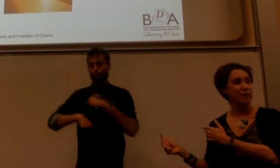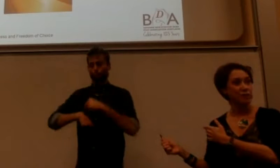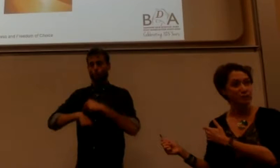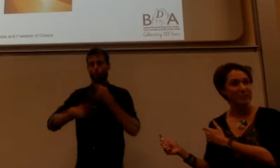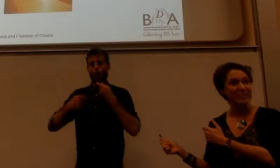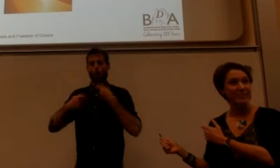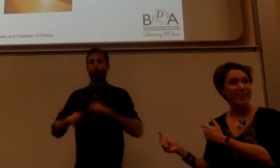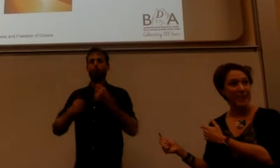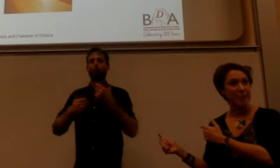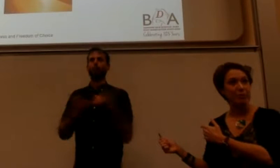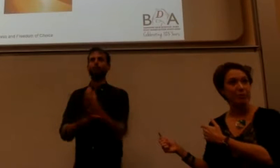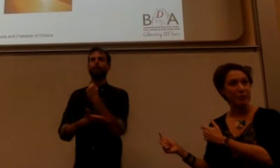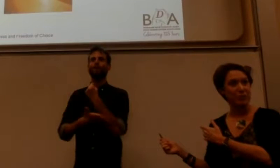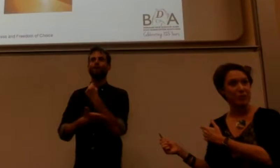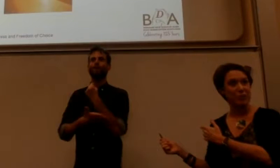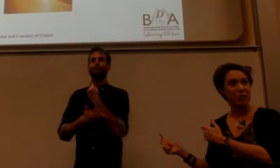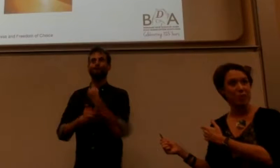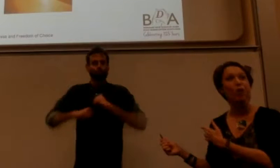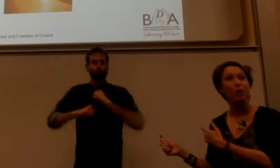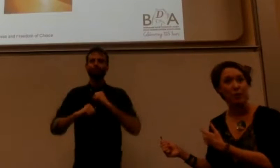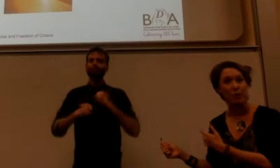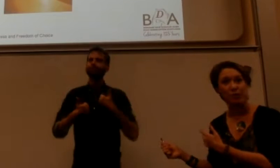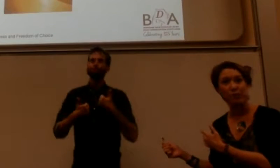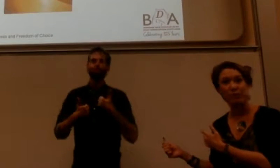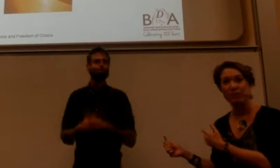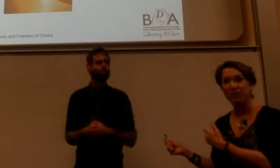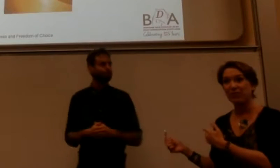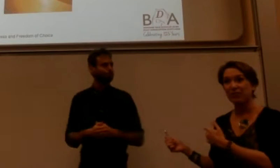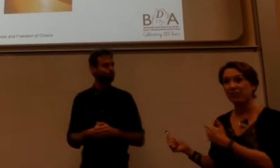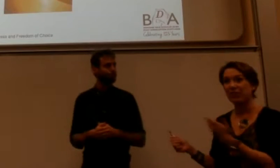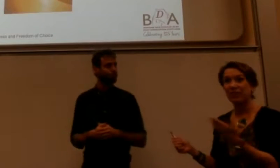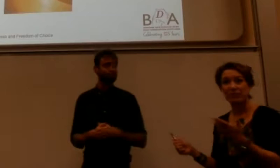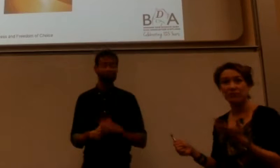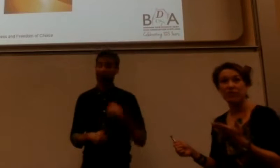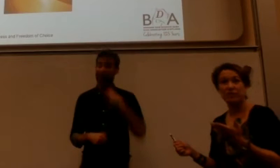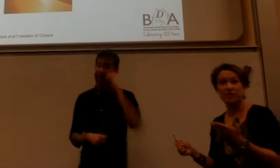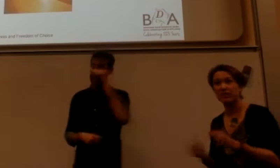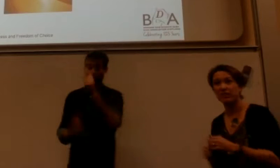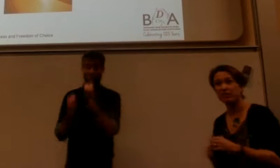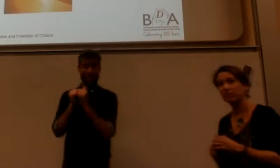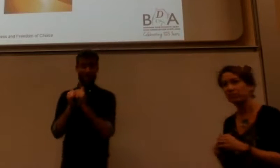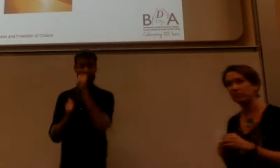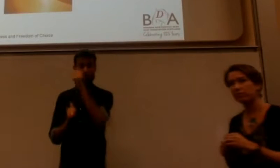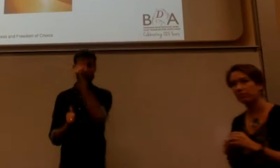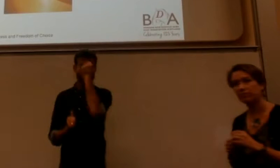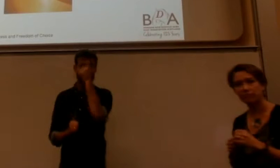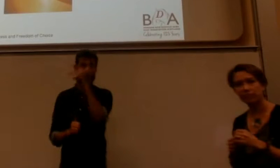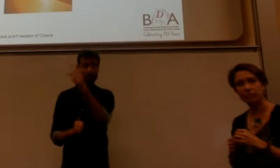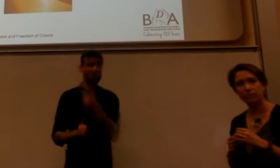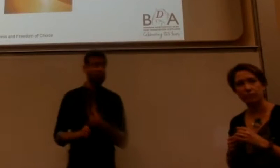you're ready and able to work with them. So I think that's a really good idea.